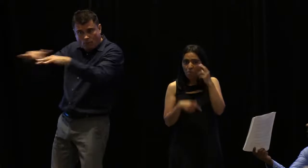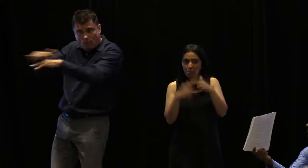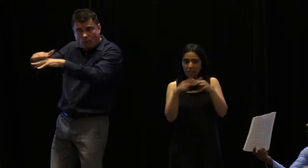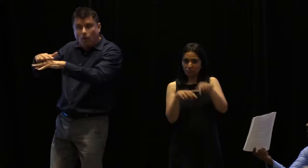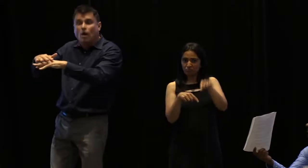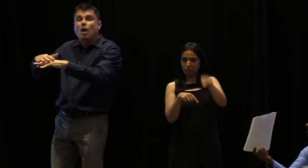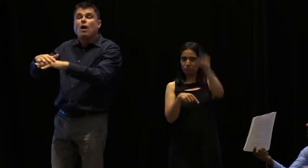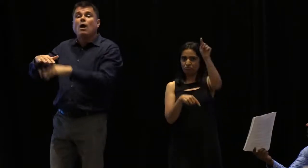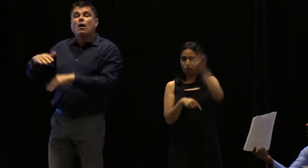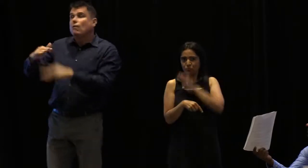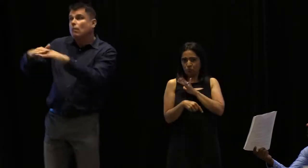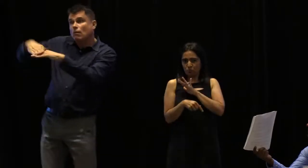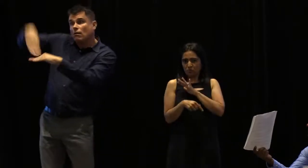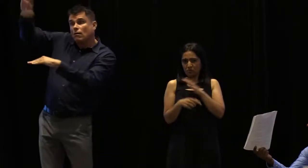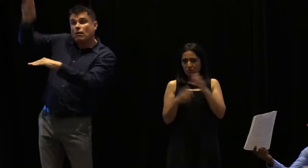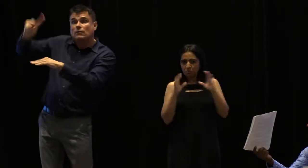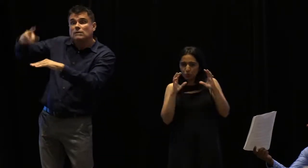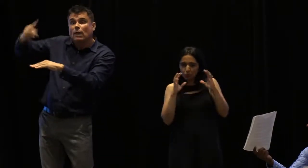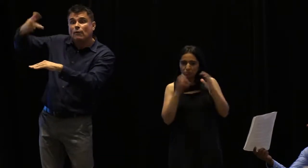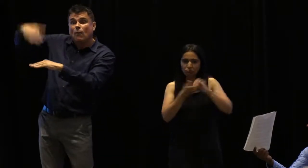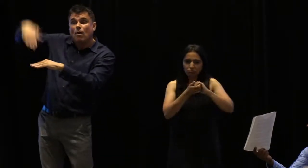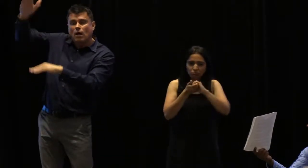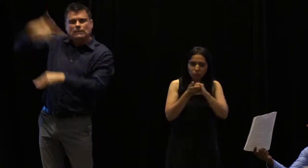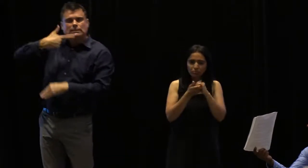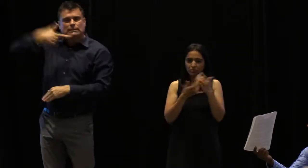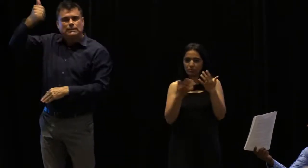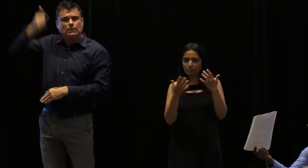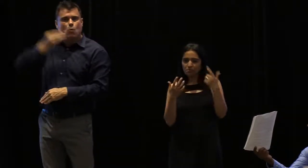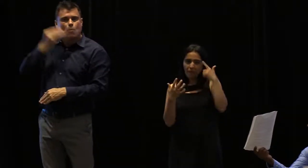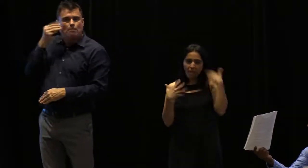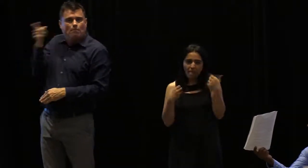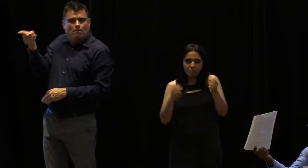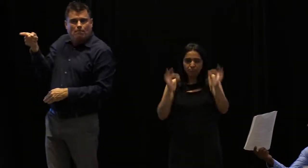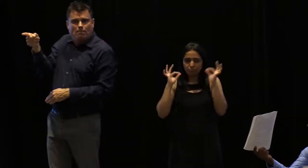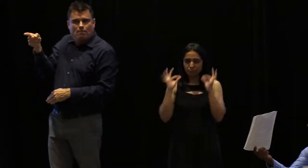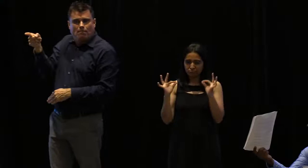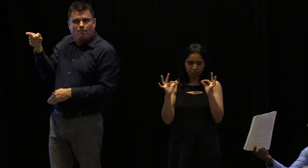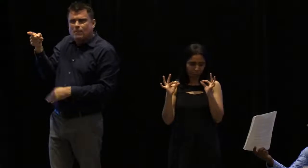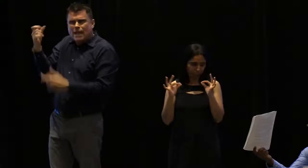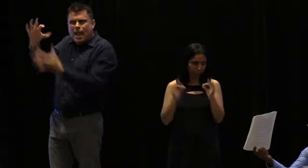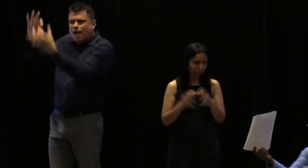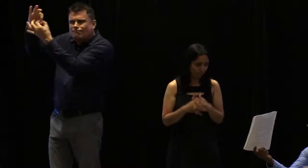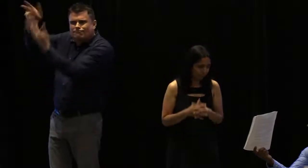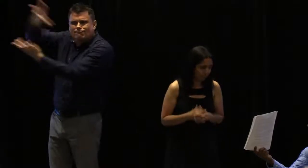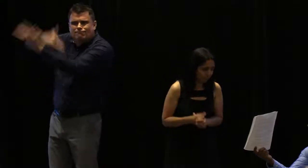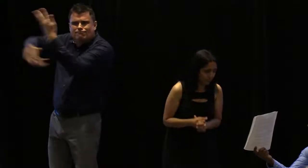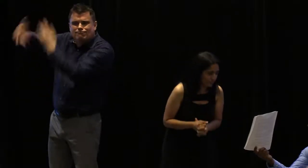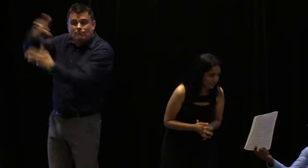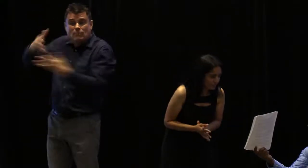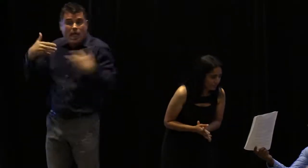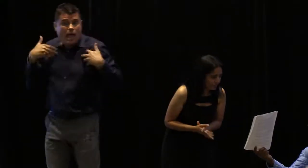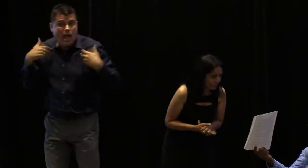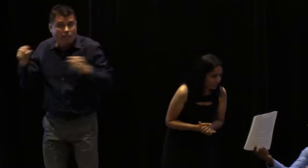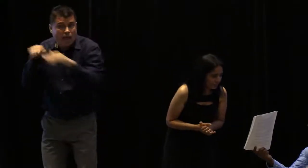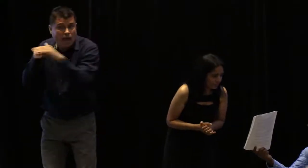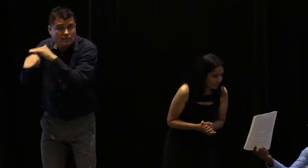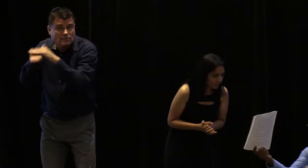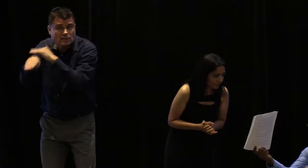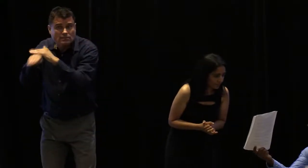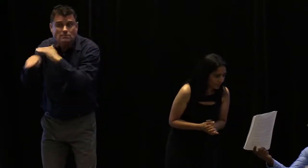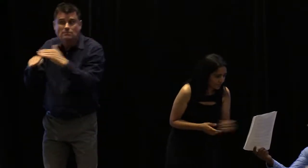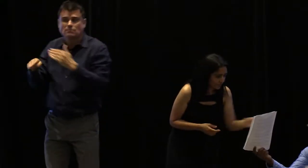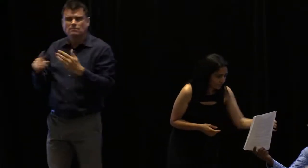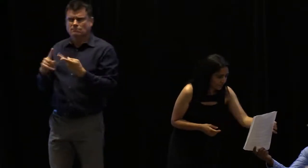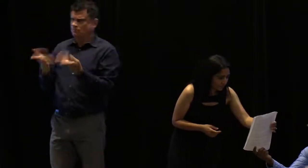floors could be seniors housing. That would be amazing. There would be communication, there would be access, the